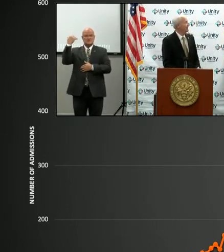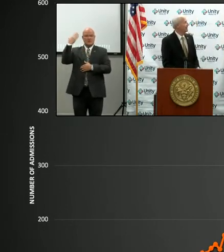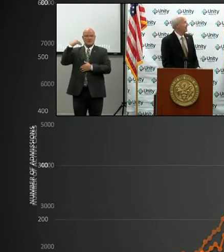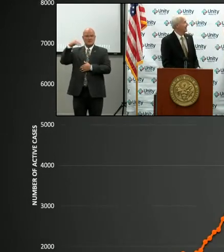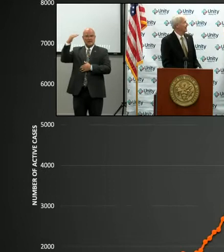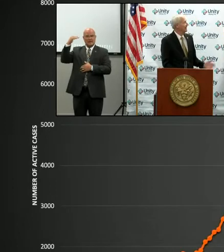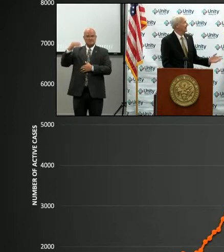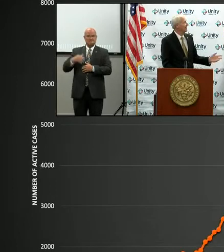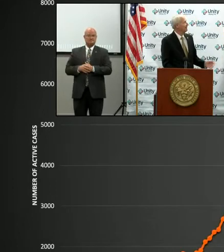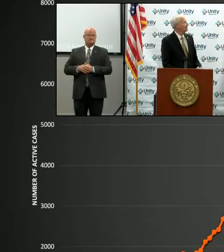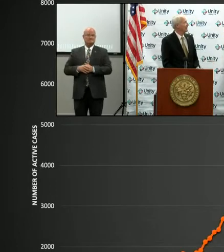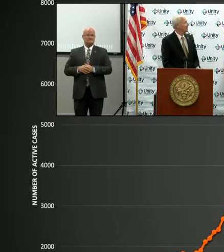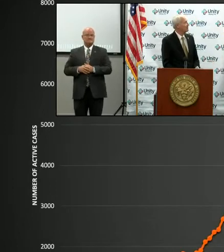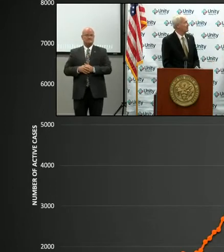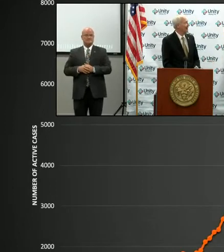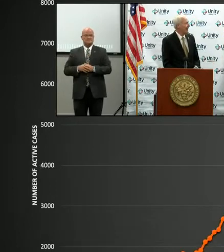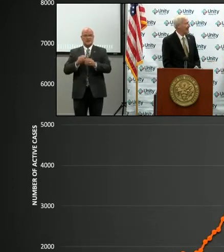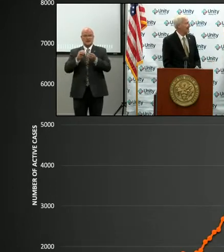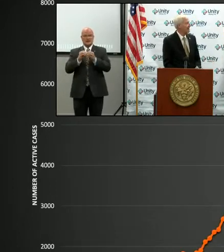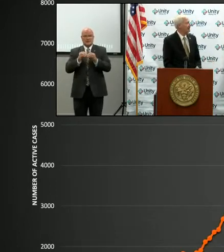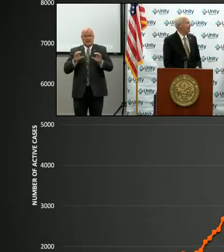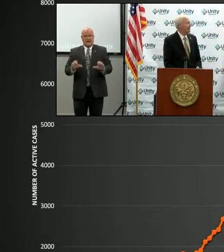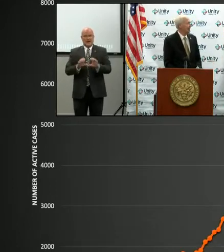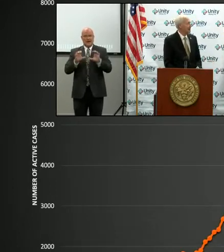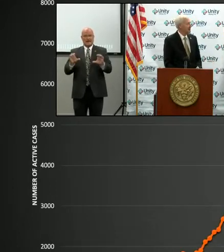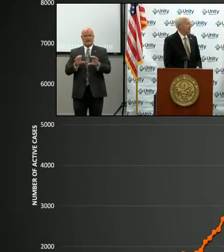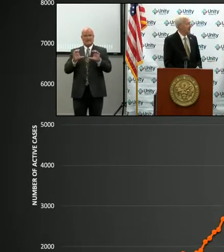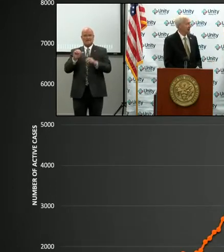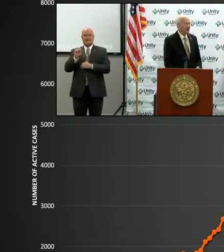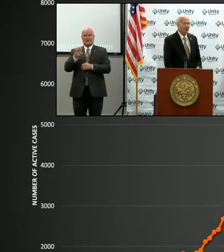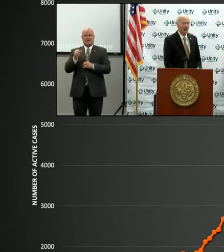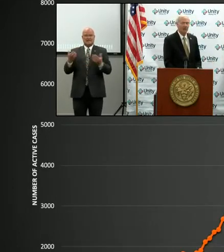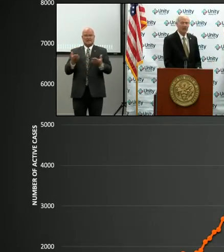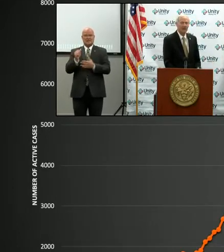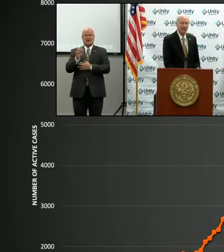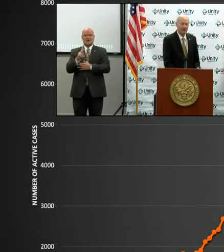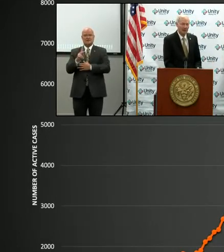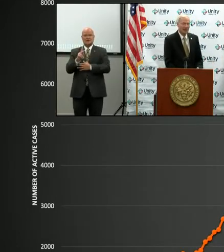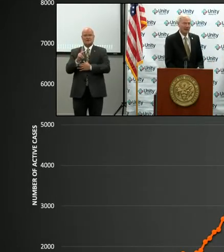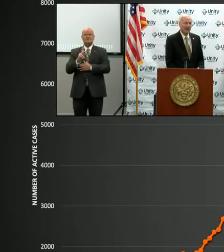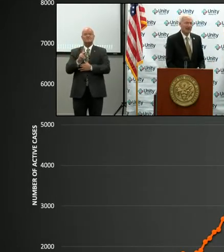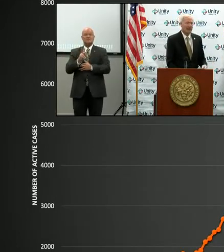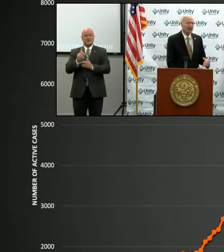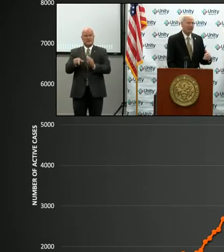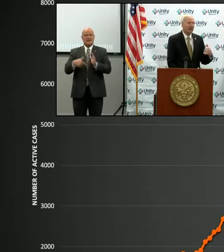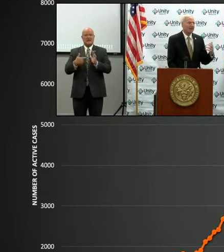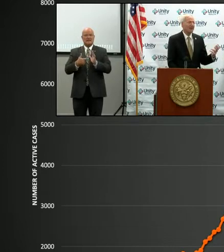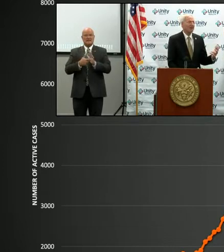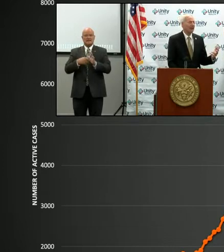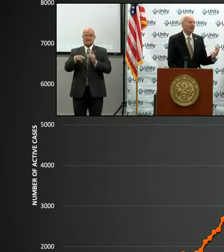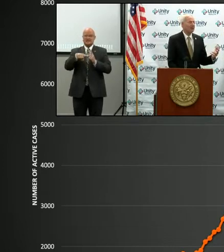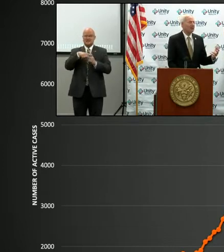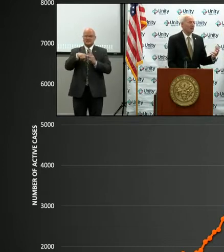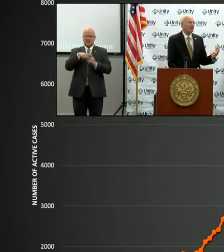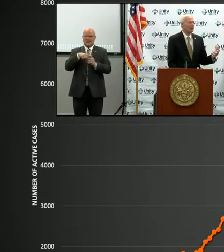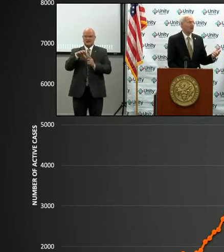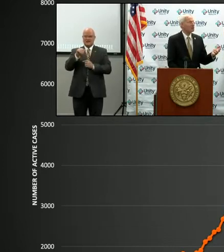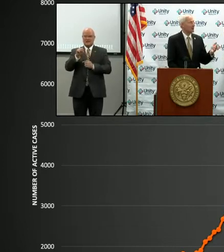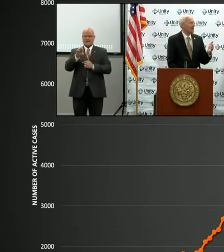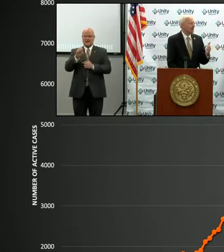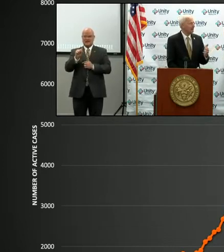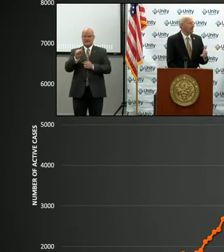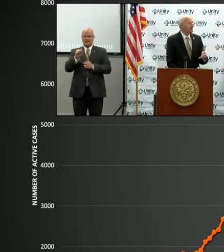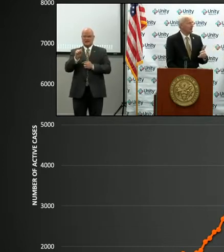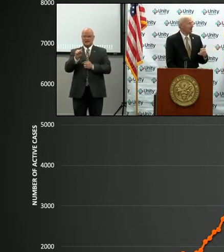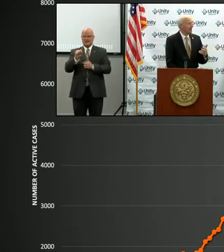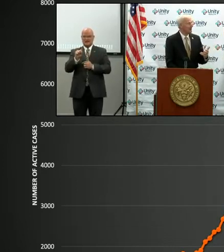peak. The number of active cases in Arkansas, these are the positive cases, less those